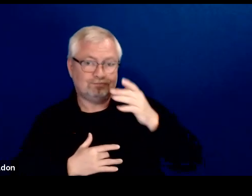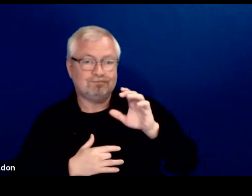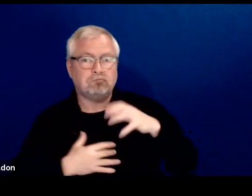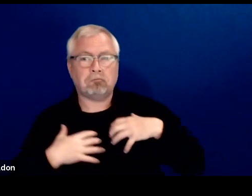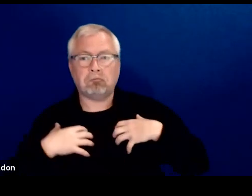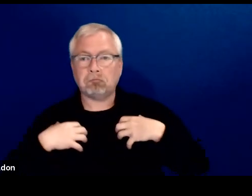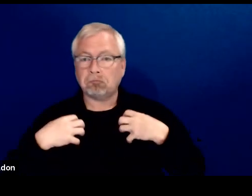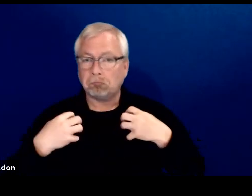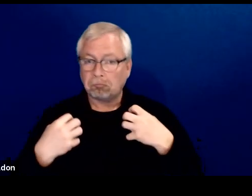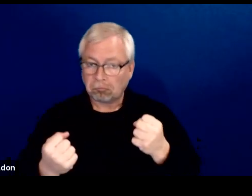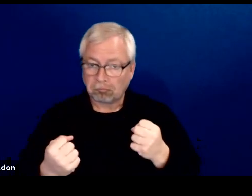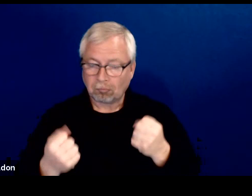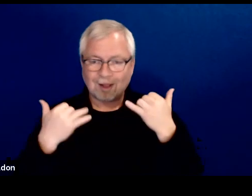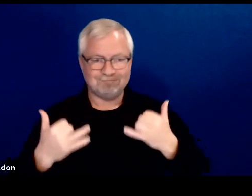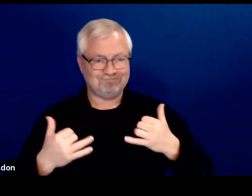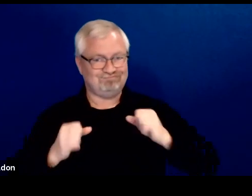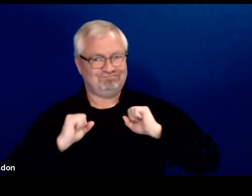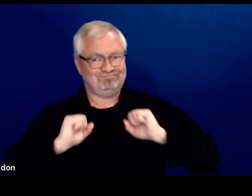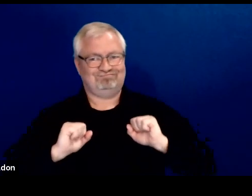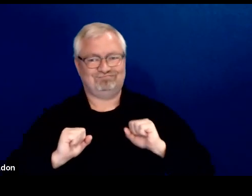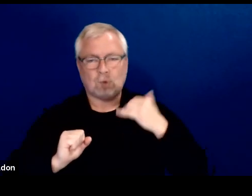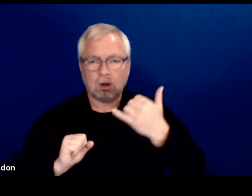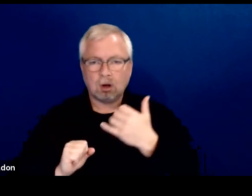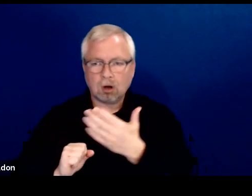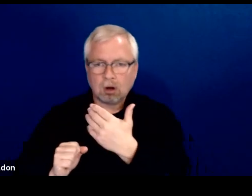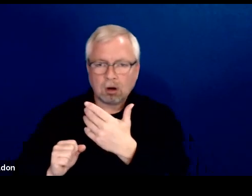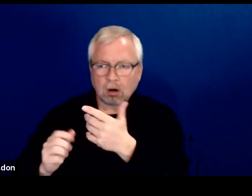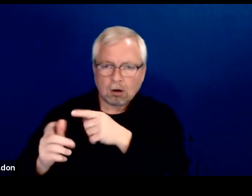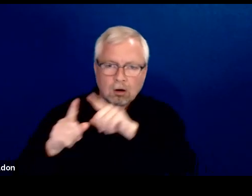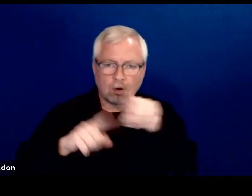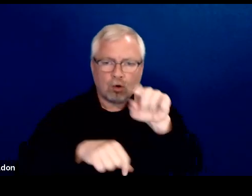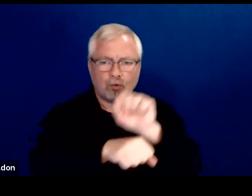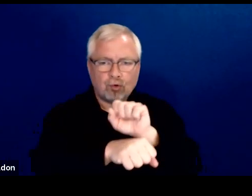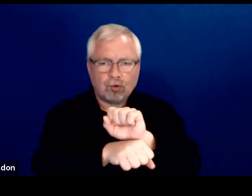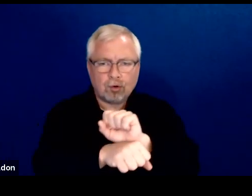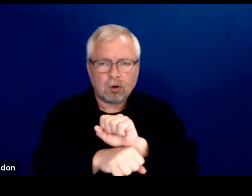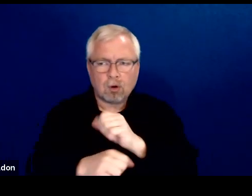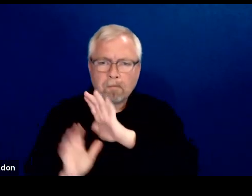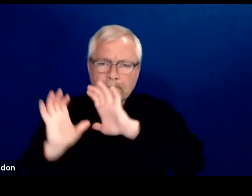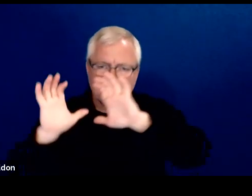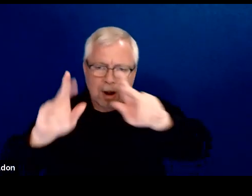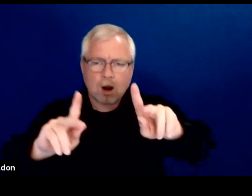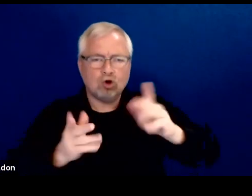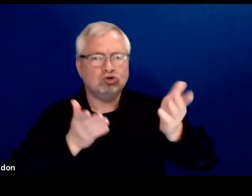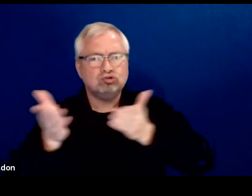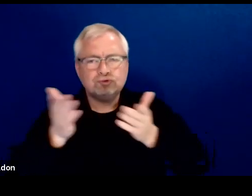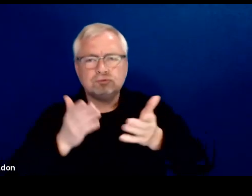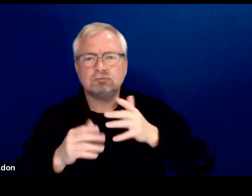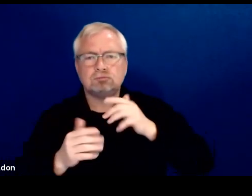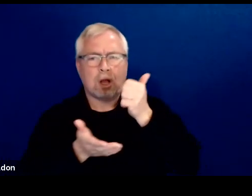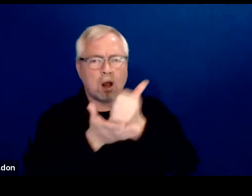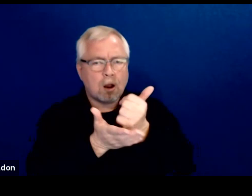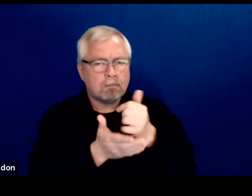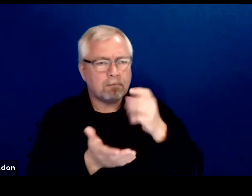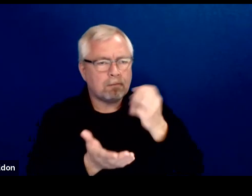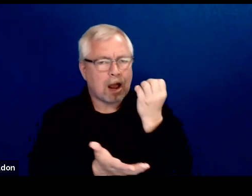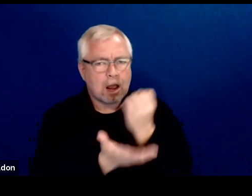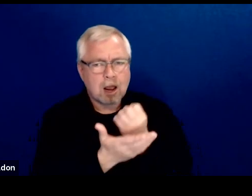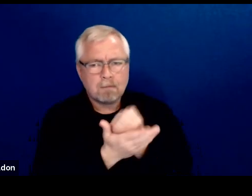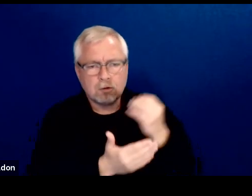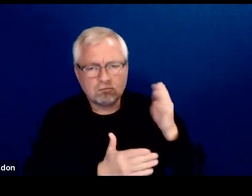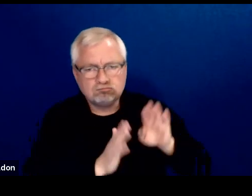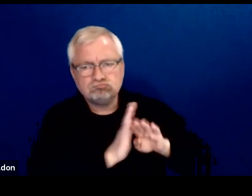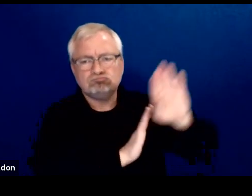to continue to provide services and care and return to work in the economy. We, as the governor mentioned, we actually, for